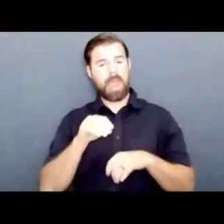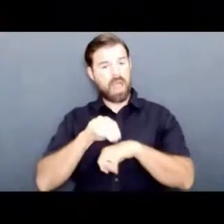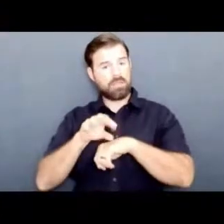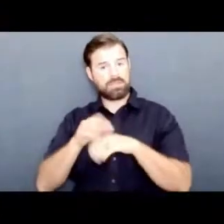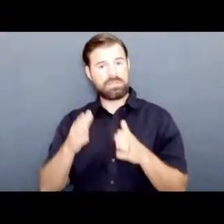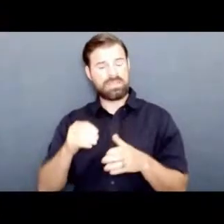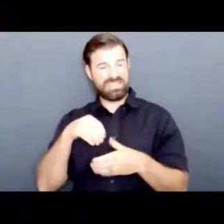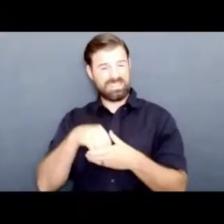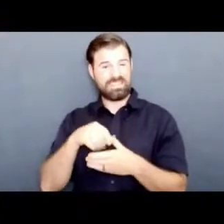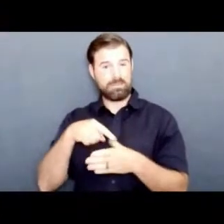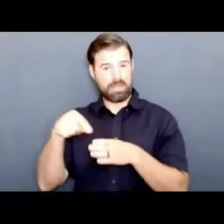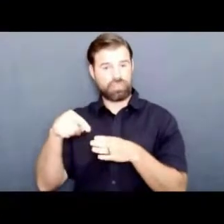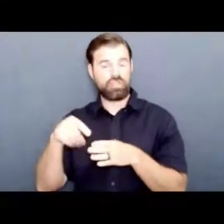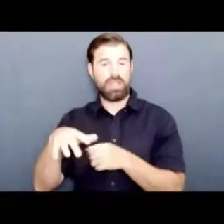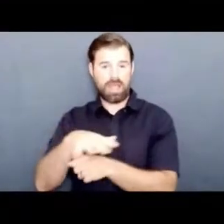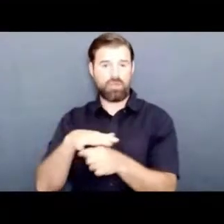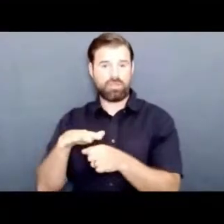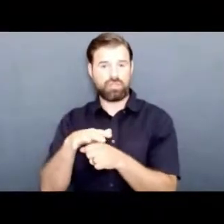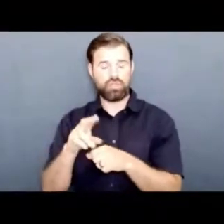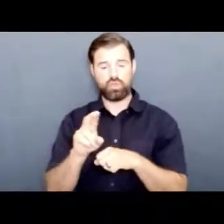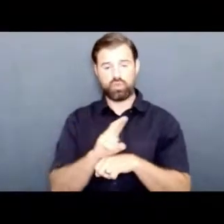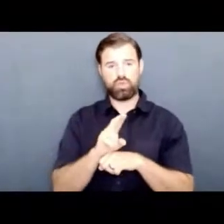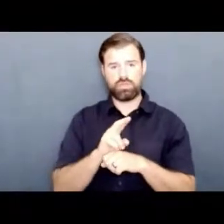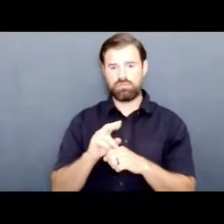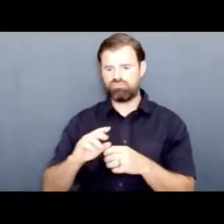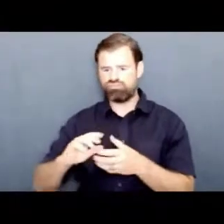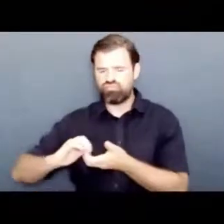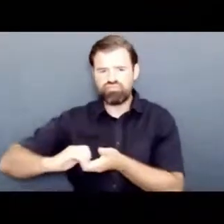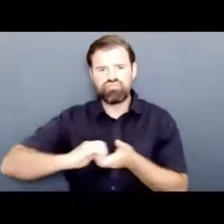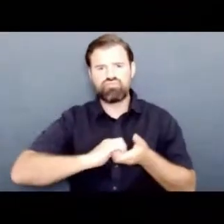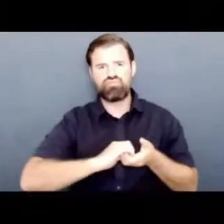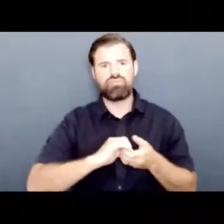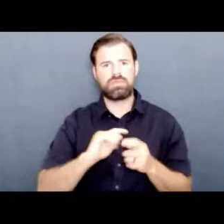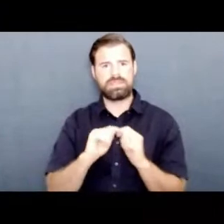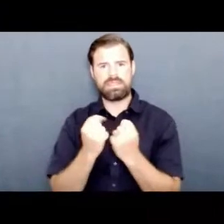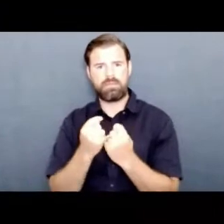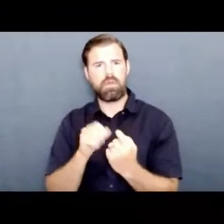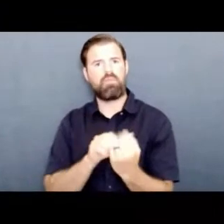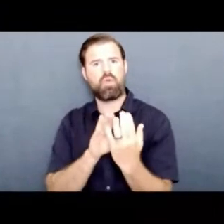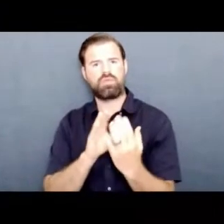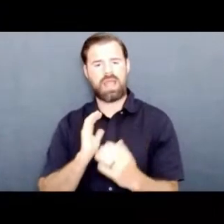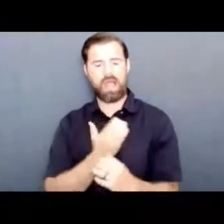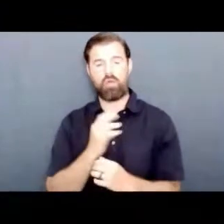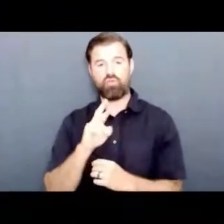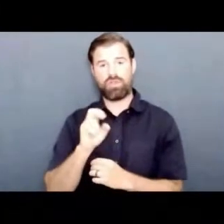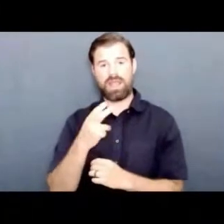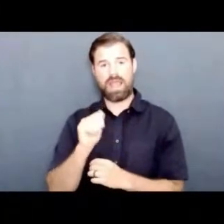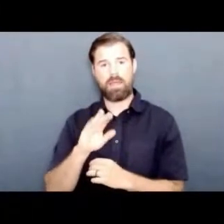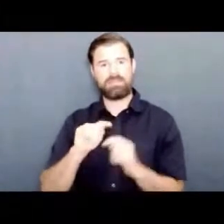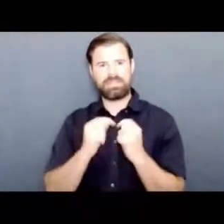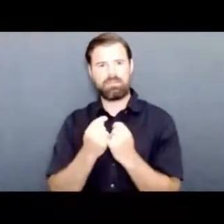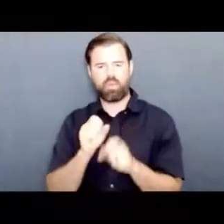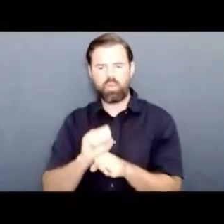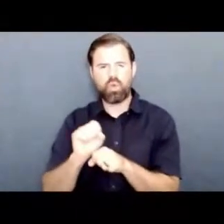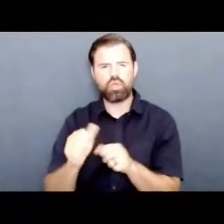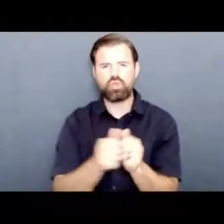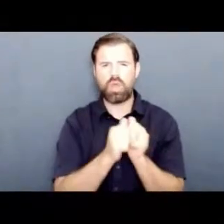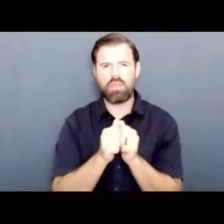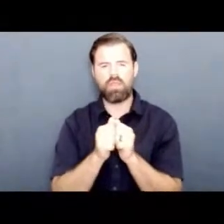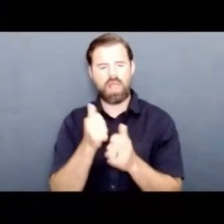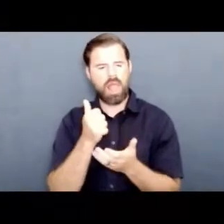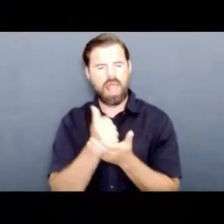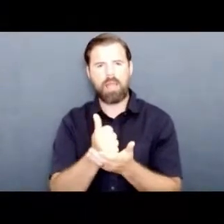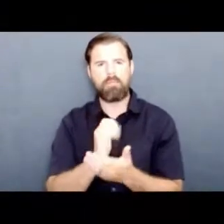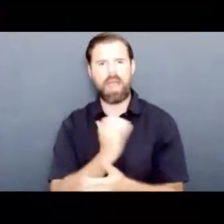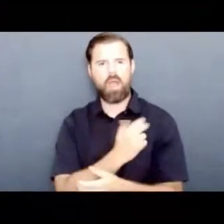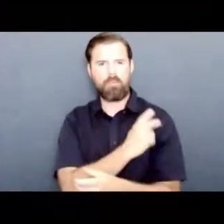in specialty areas. Using an interdisciplinary team approach, our rehab teams work together to help our patients meet or